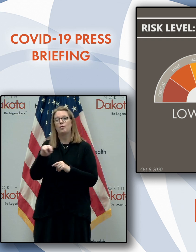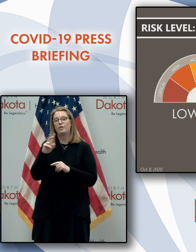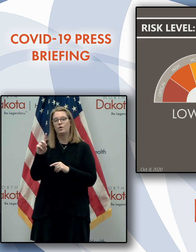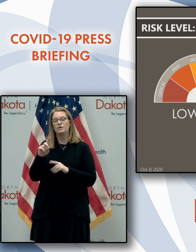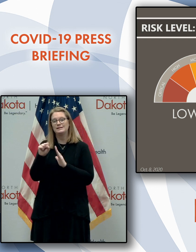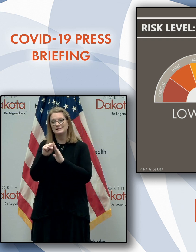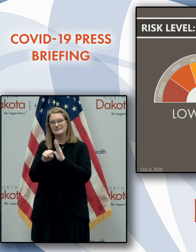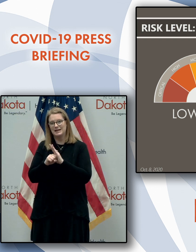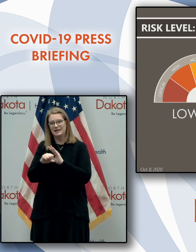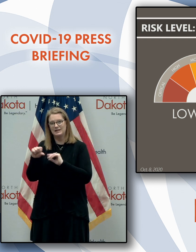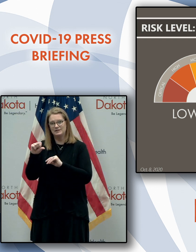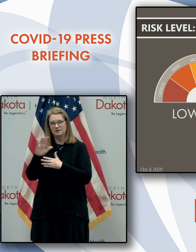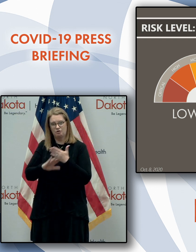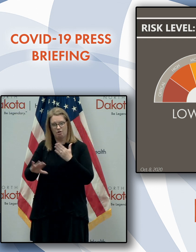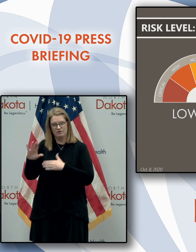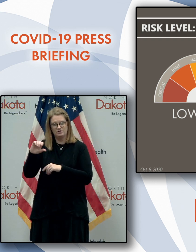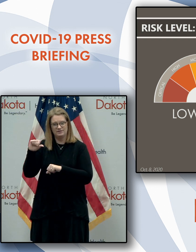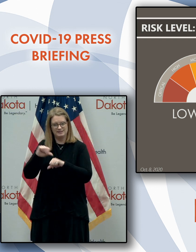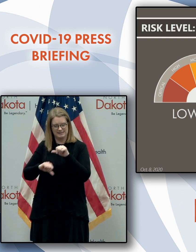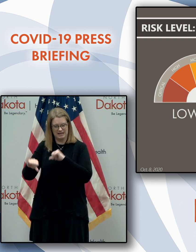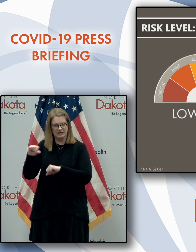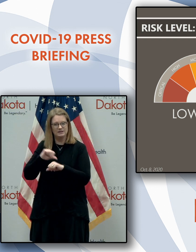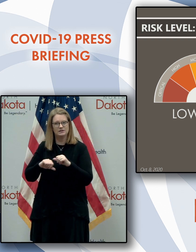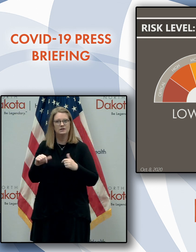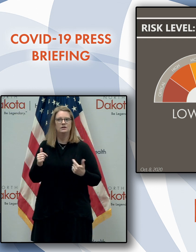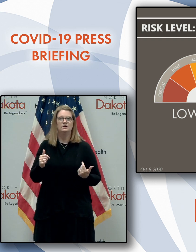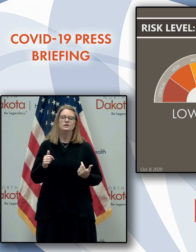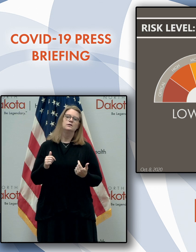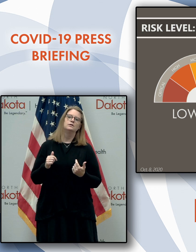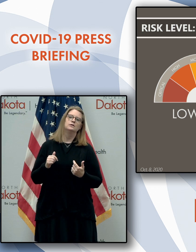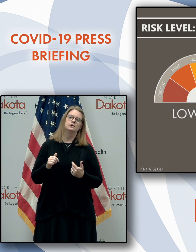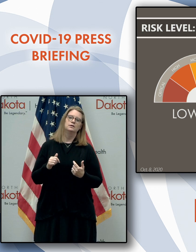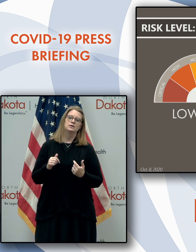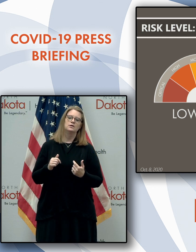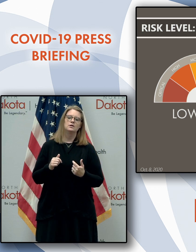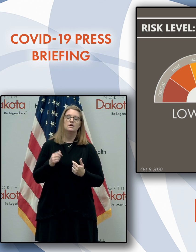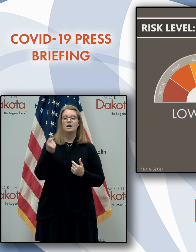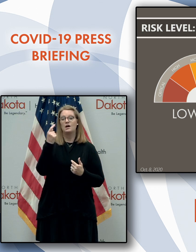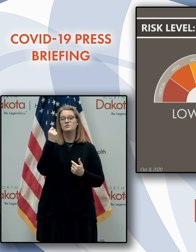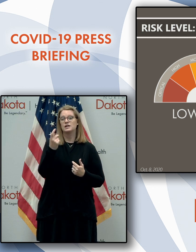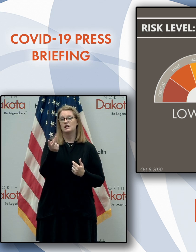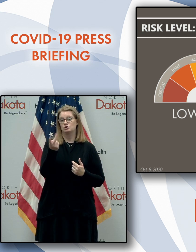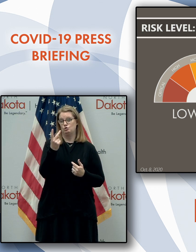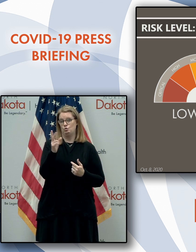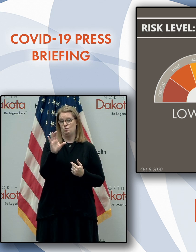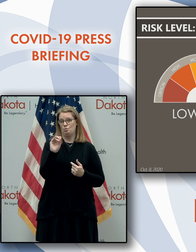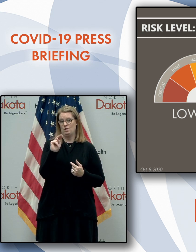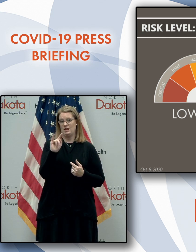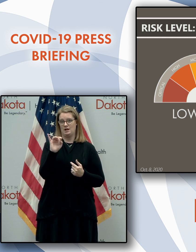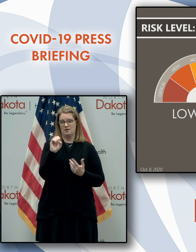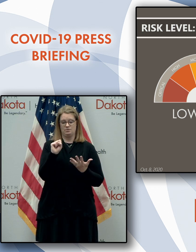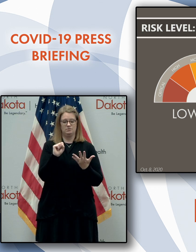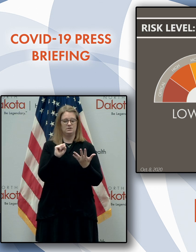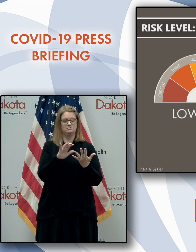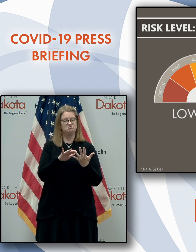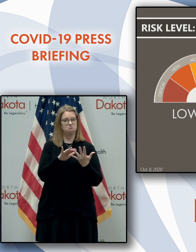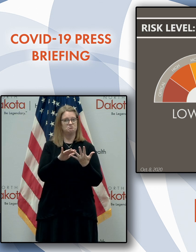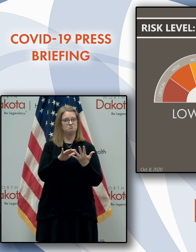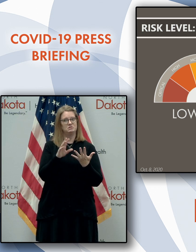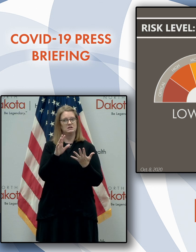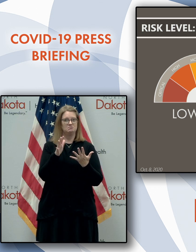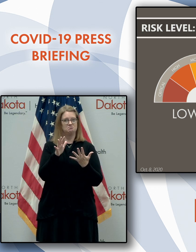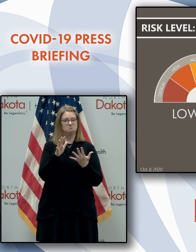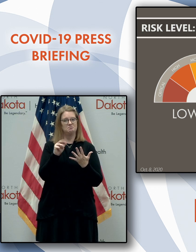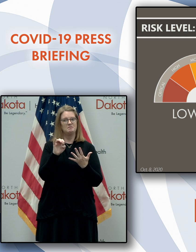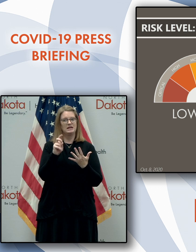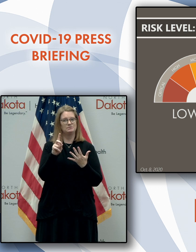Dakota State School College of Science. I want to again mention this because we've got two counties with medium-sized metro